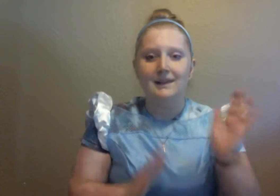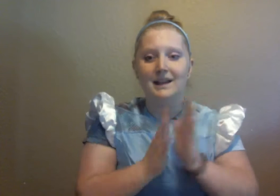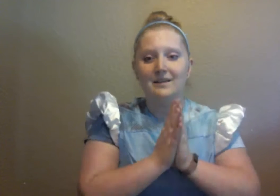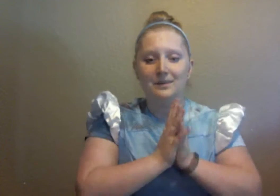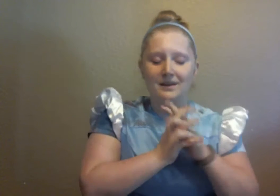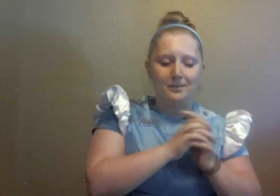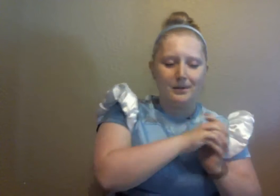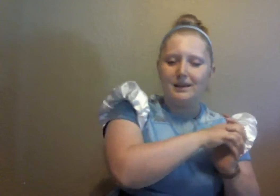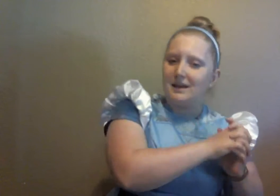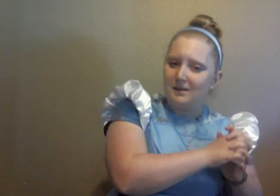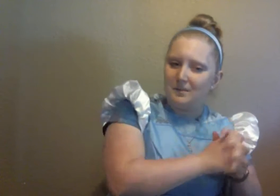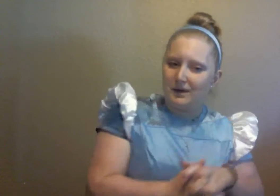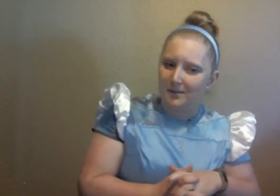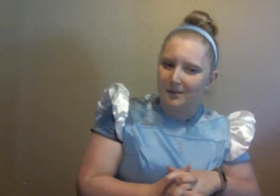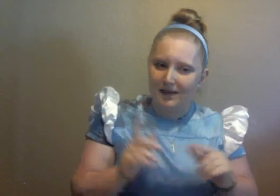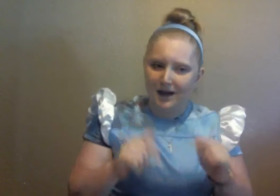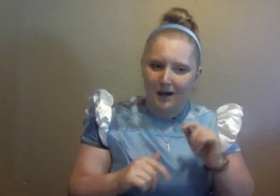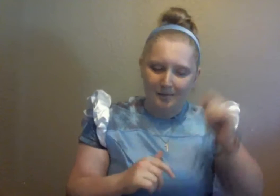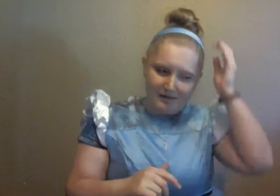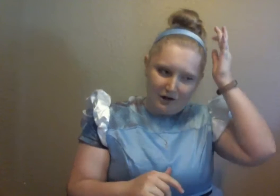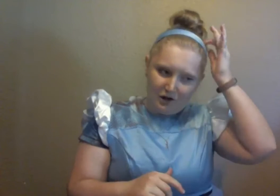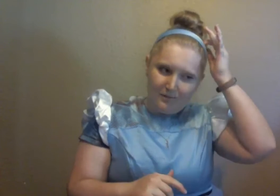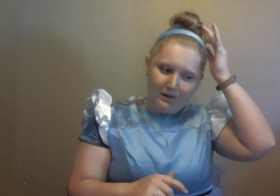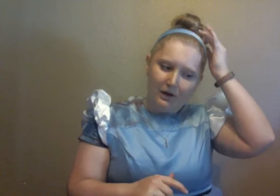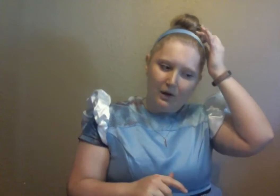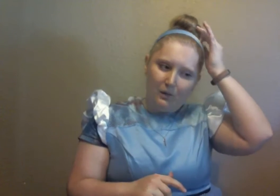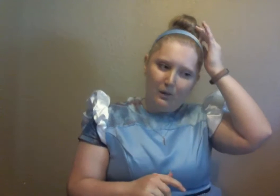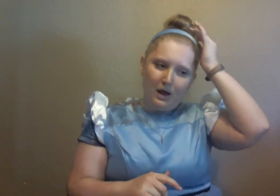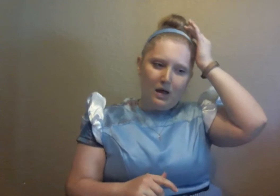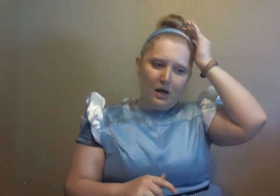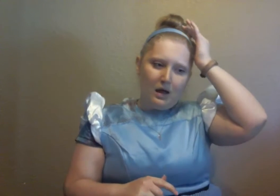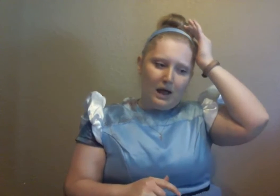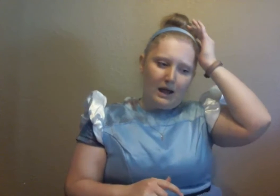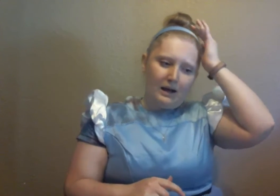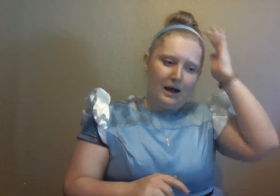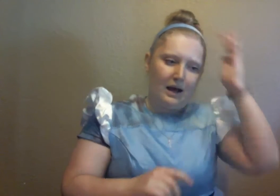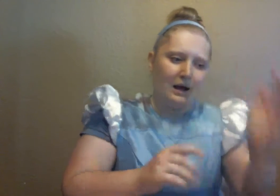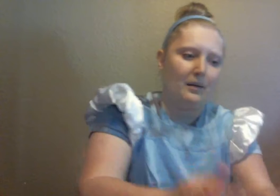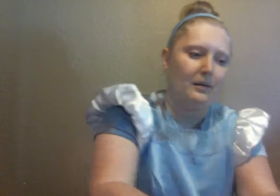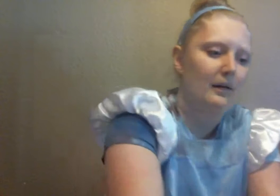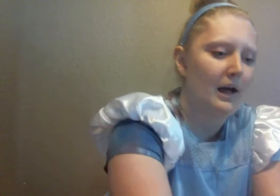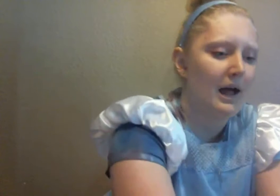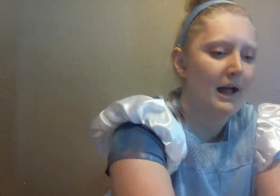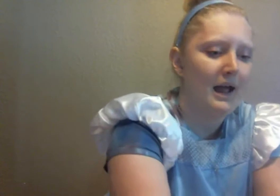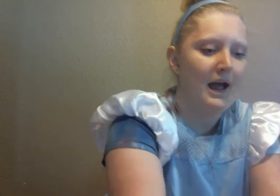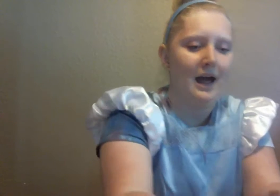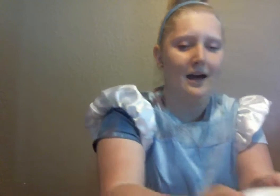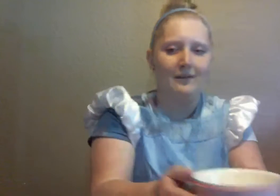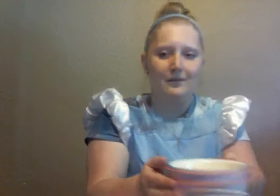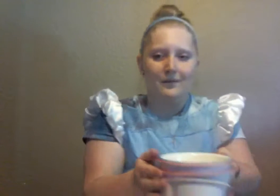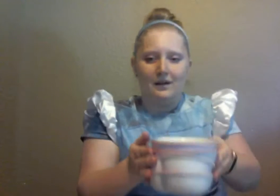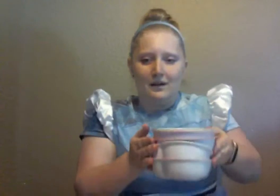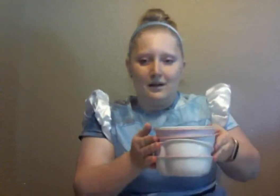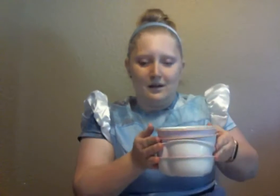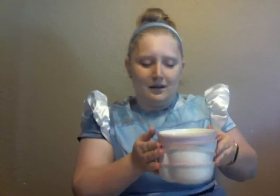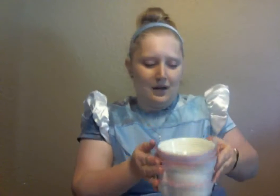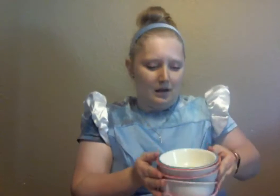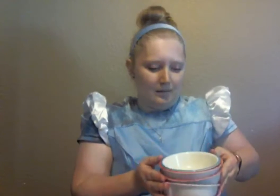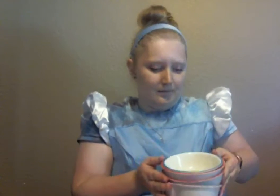please put them in the comment section below. And I have